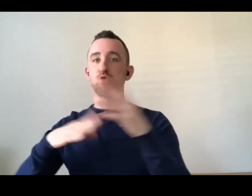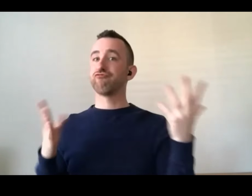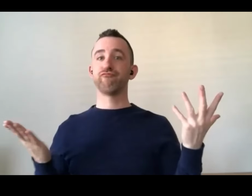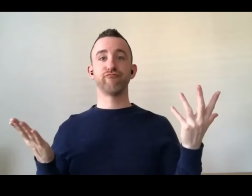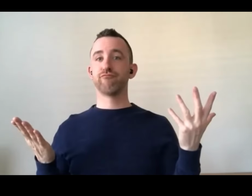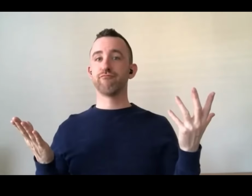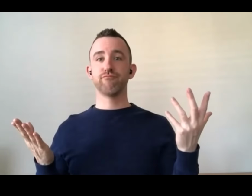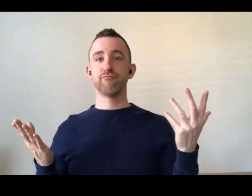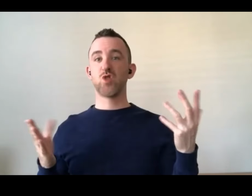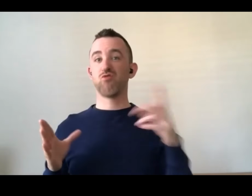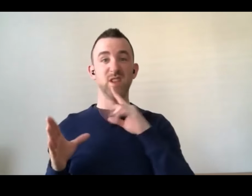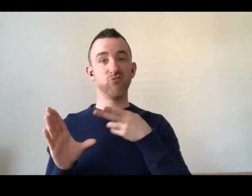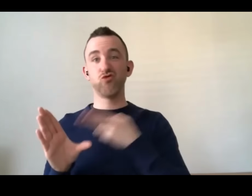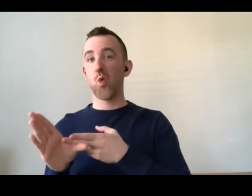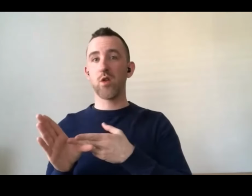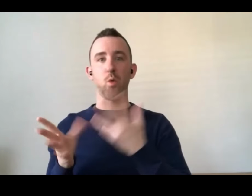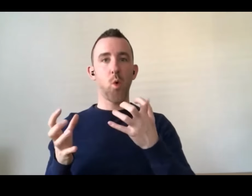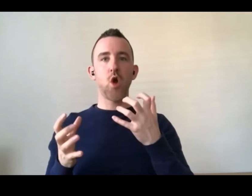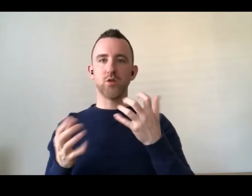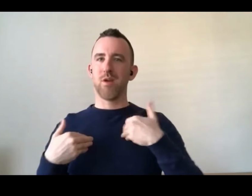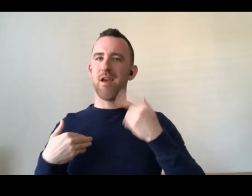on it. We'd love to have you for both.